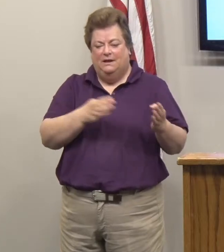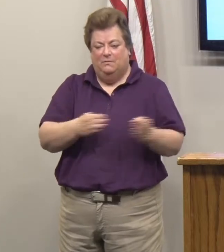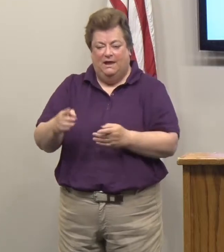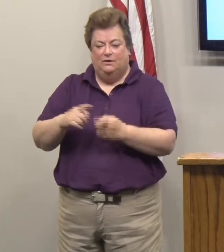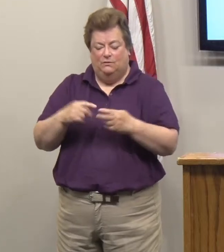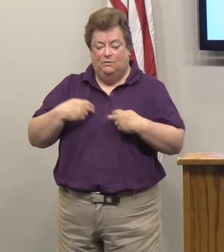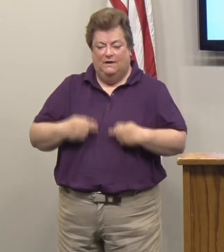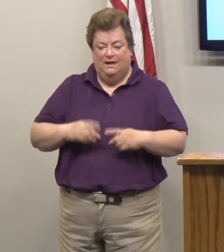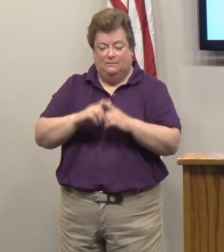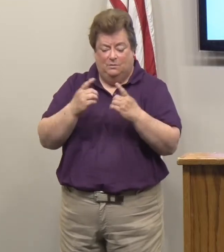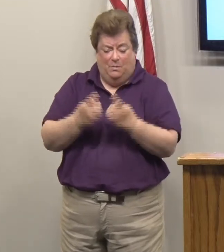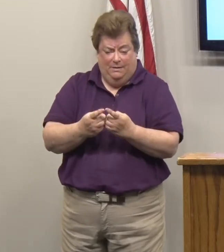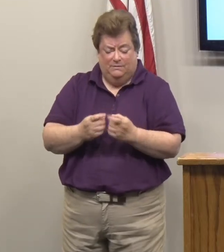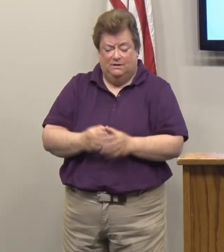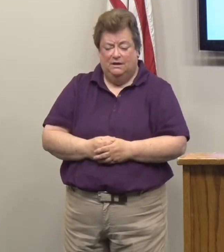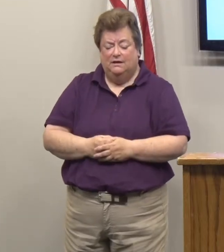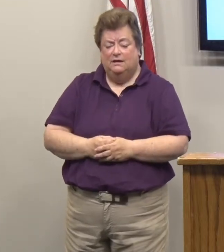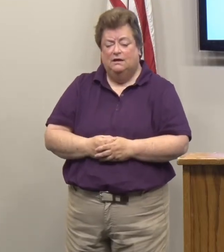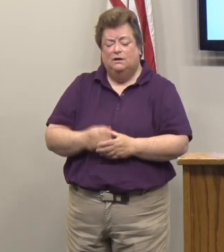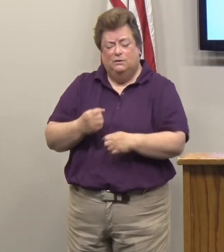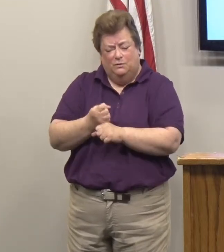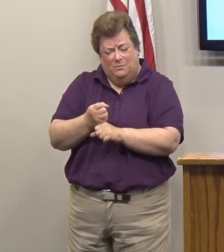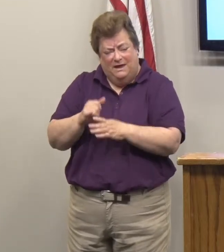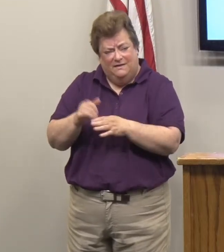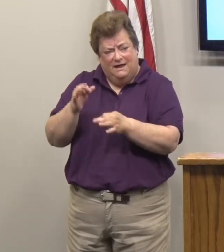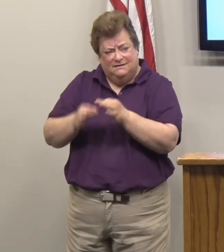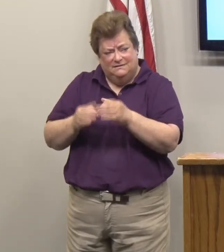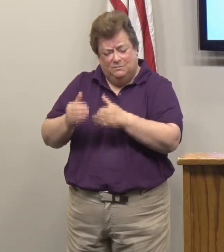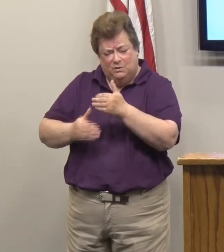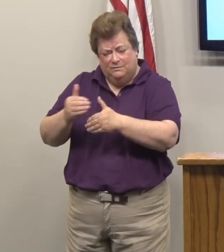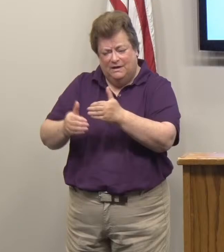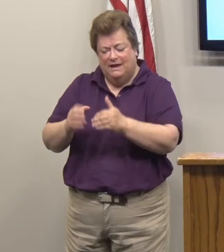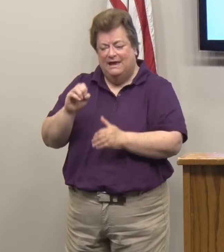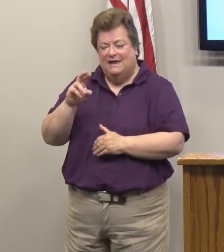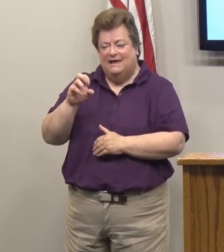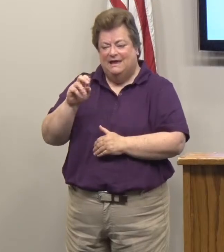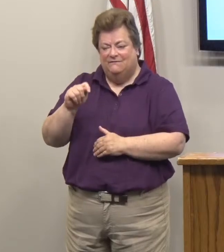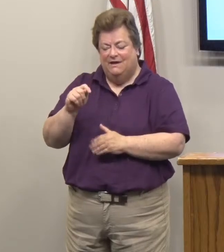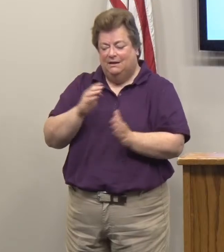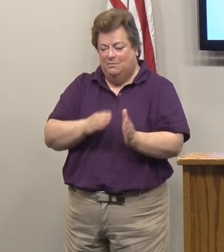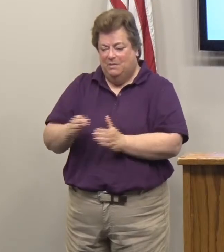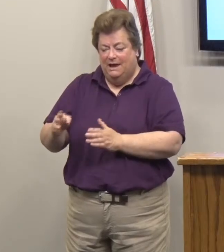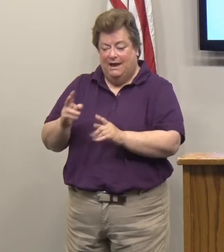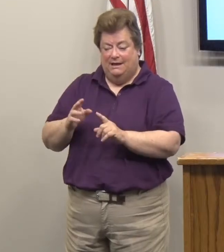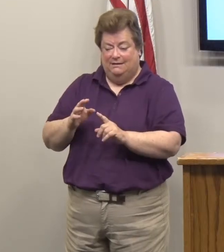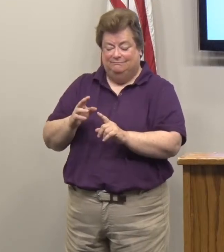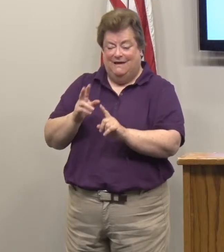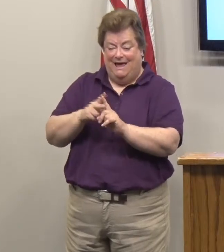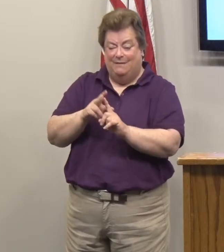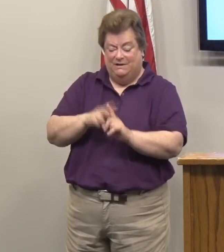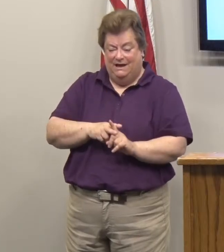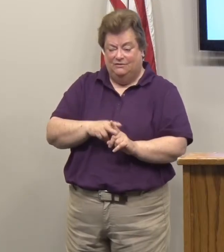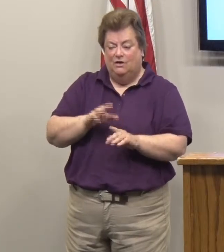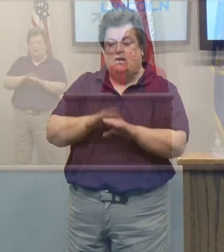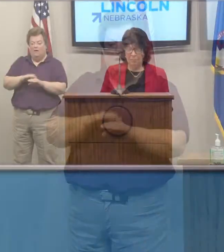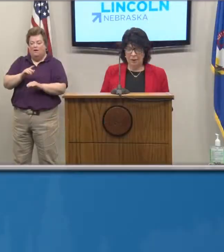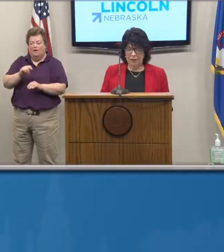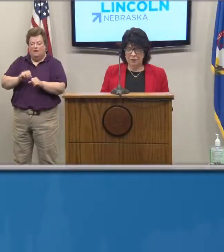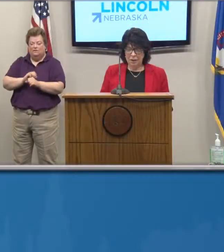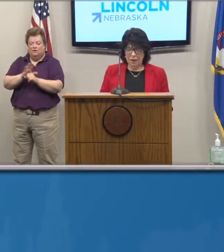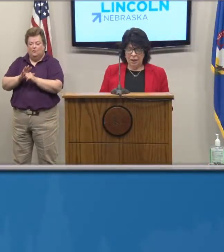for Lancaster County, any indoor or outdoor venue that holds more than 500 individuals must submit a